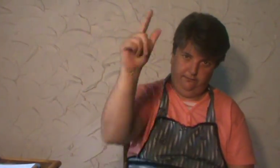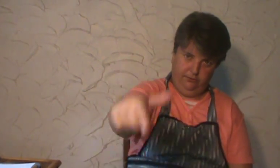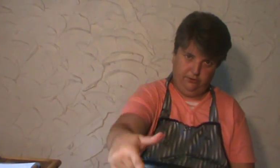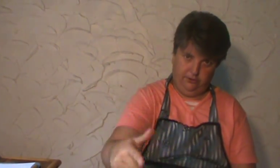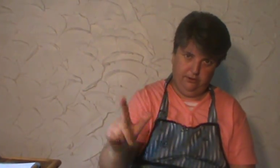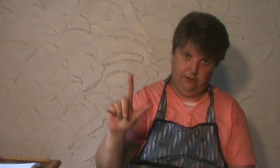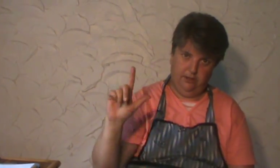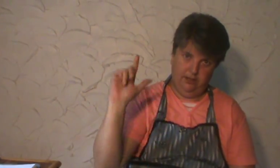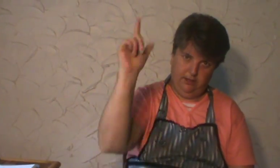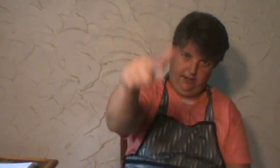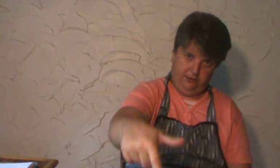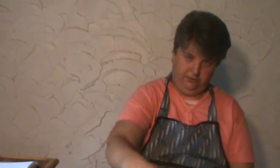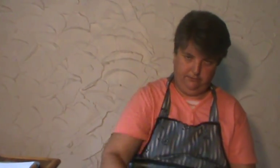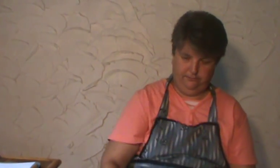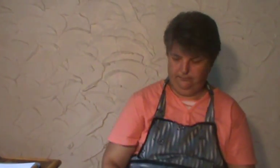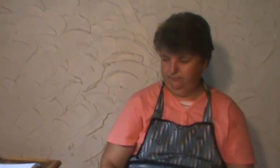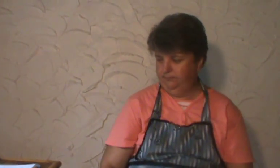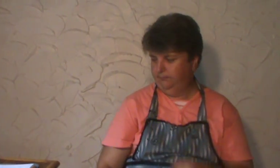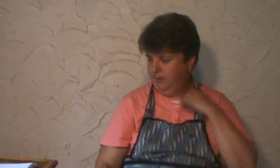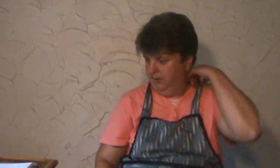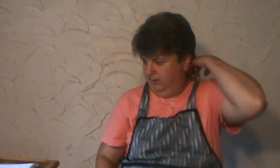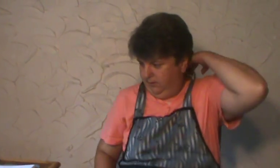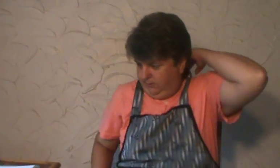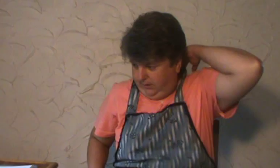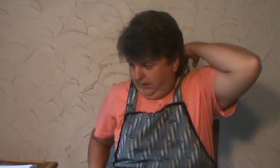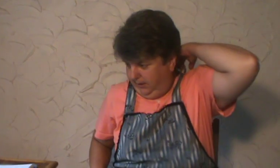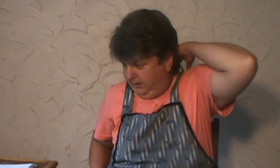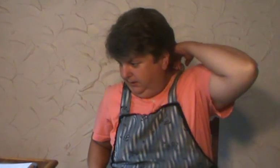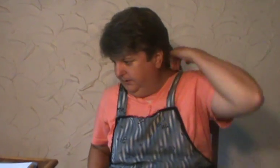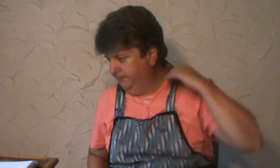future. Later. Okay.